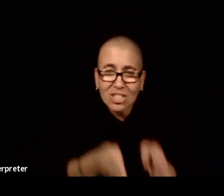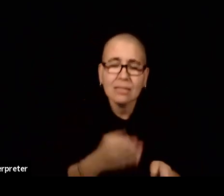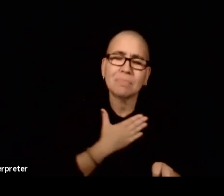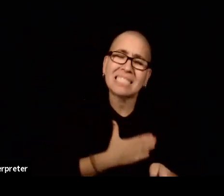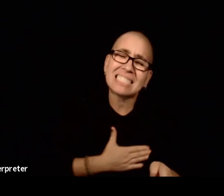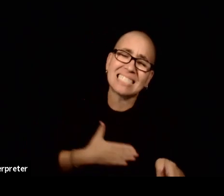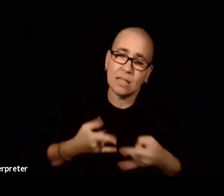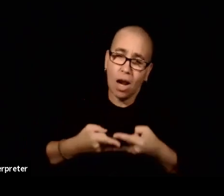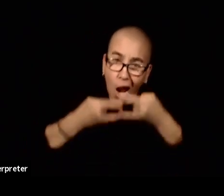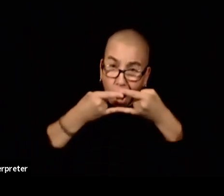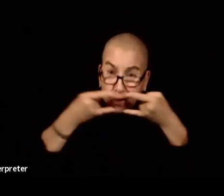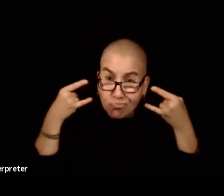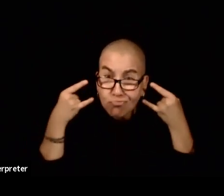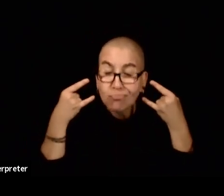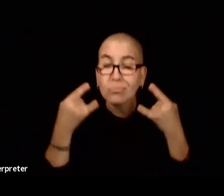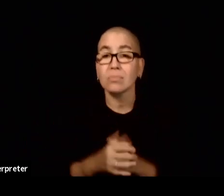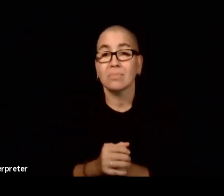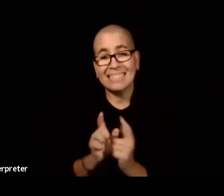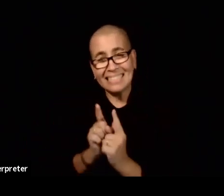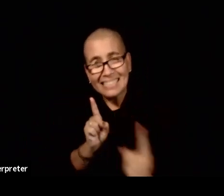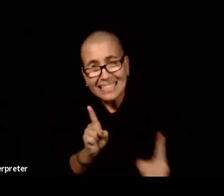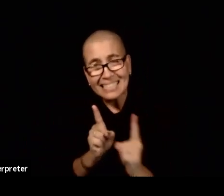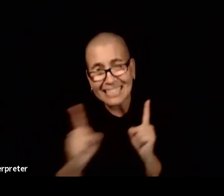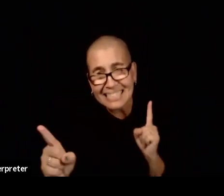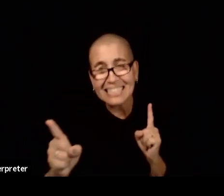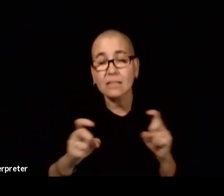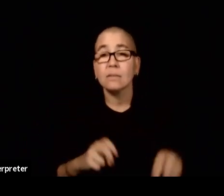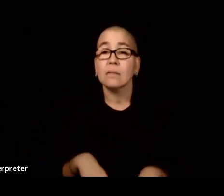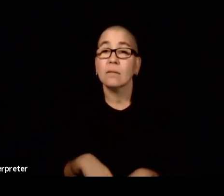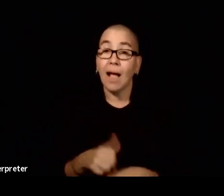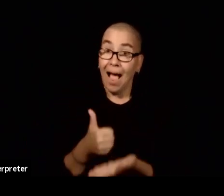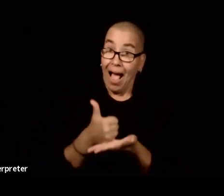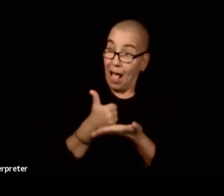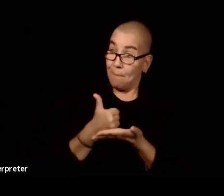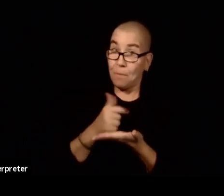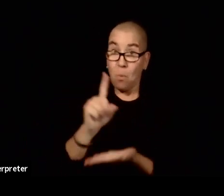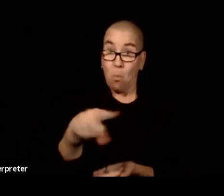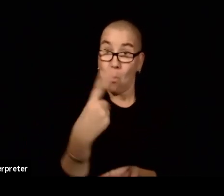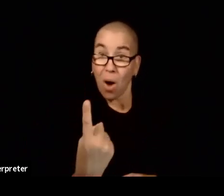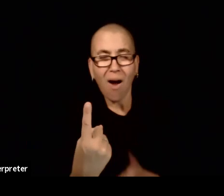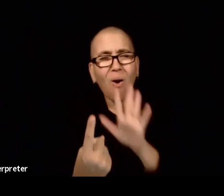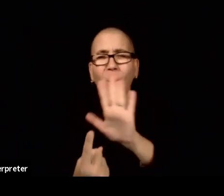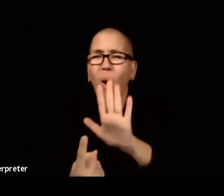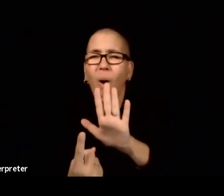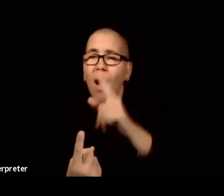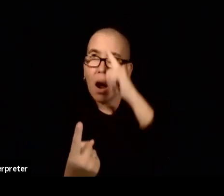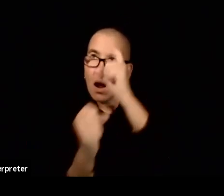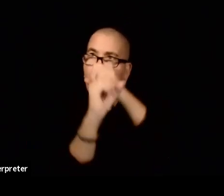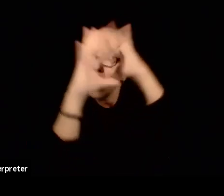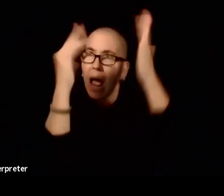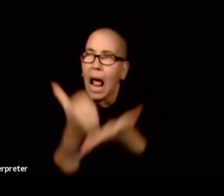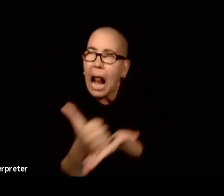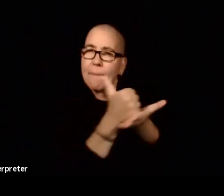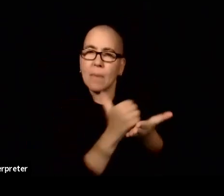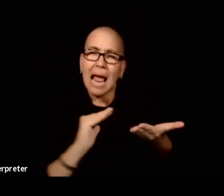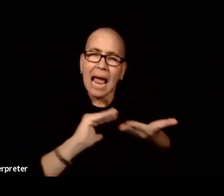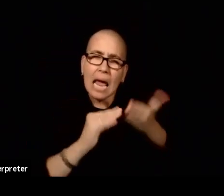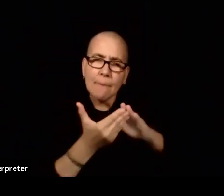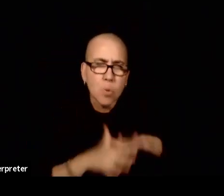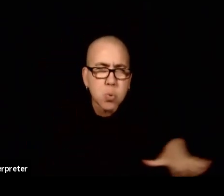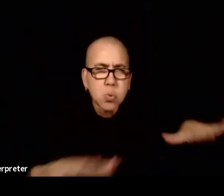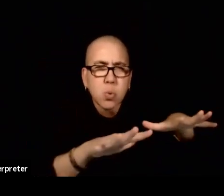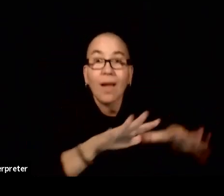it really not only helps you, but it helps your fellow Minnesotans. And so we all really need to embrace that to make sure that people that really